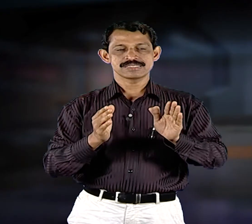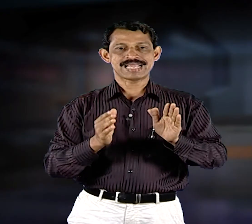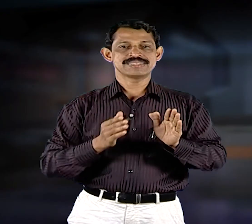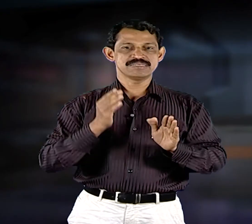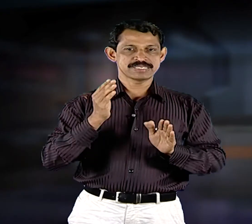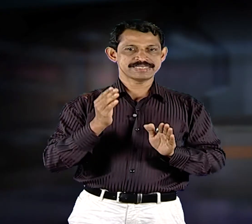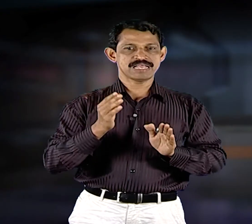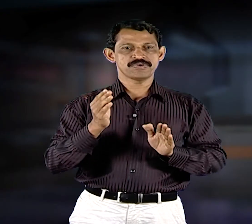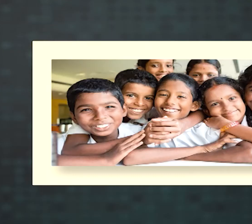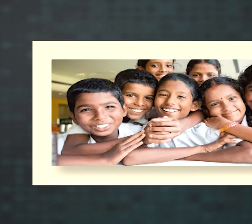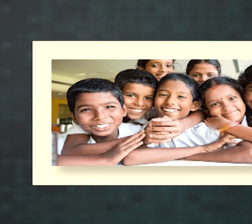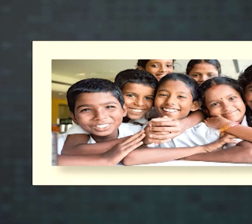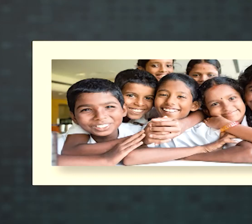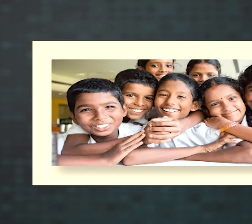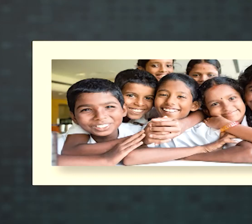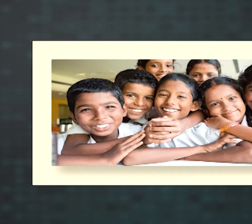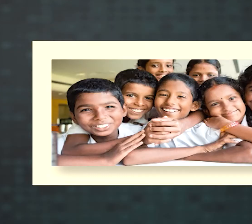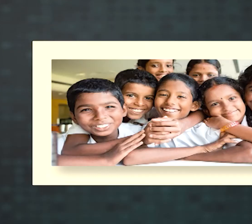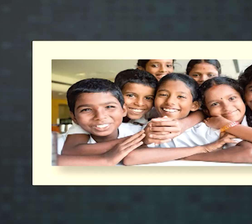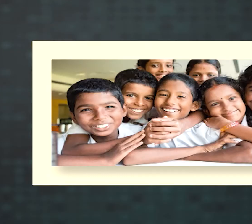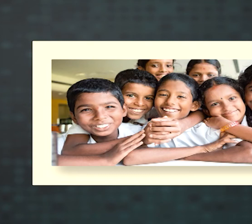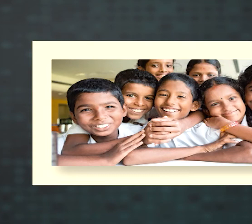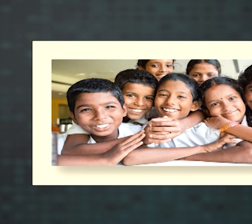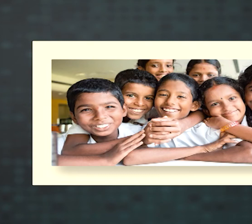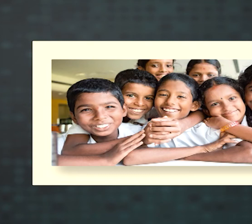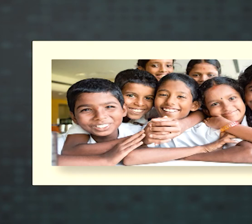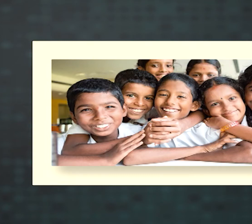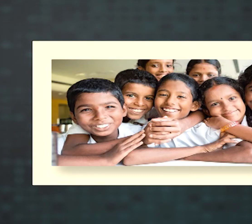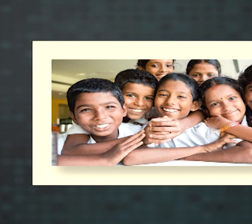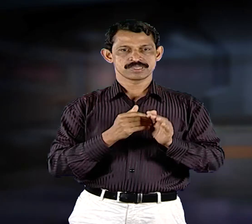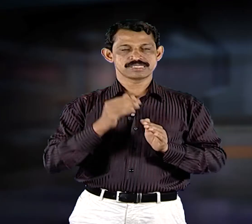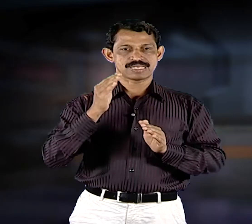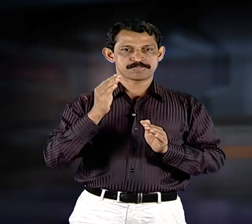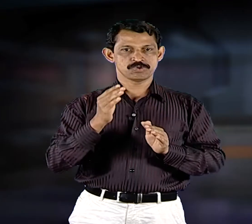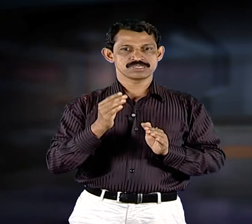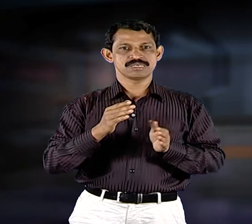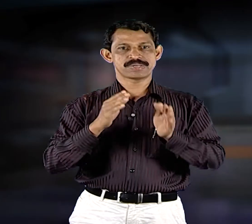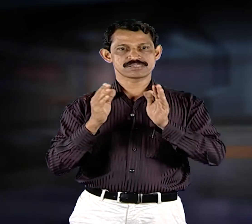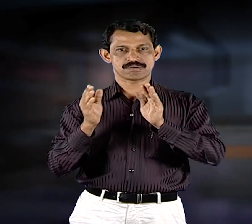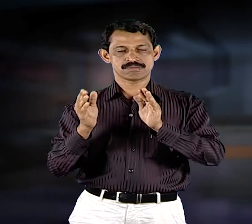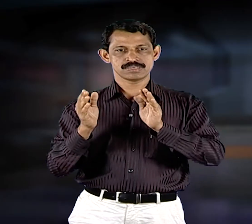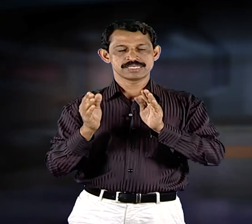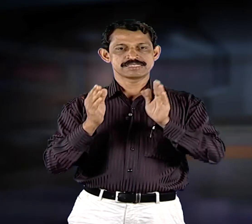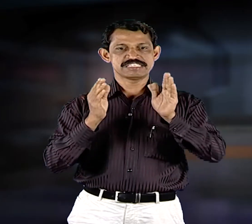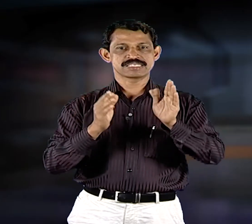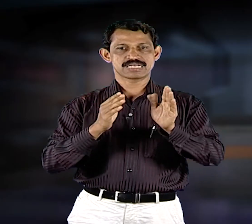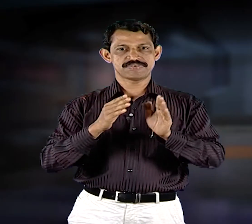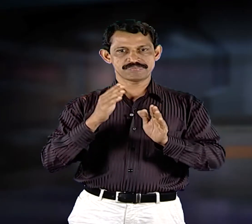and deliberate efforts are not made to teach values to the students. This approach depends on teaching relevant